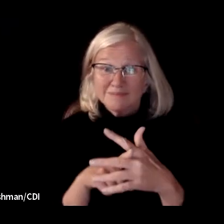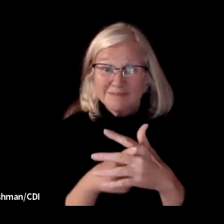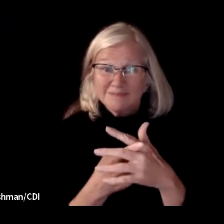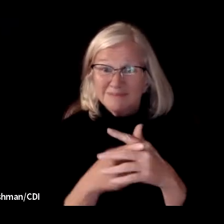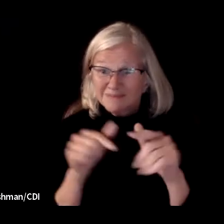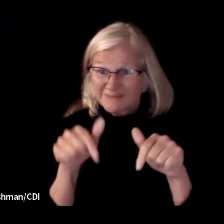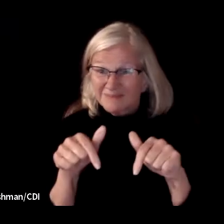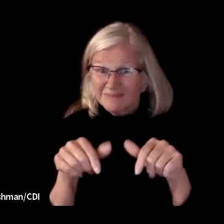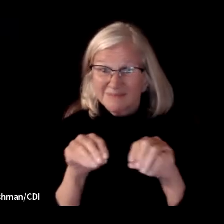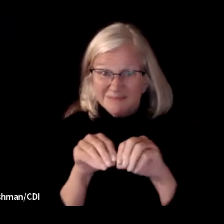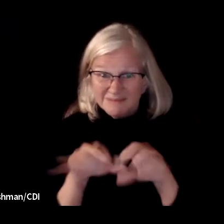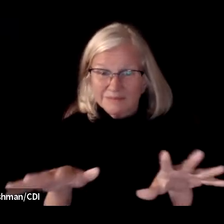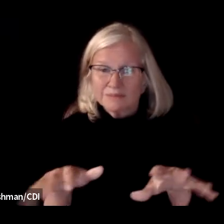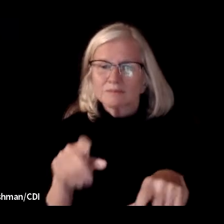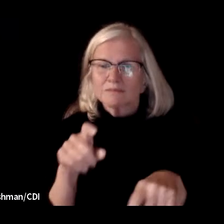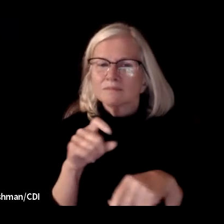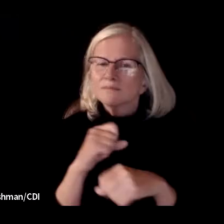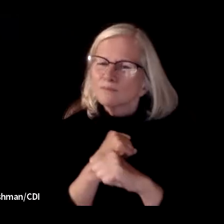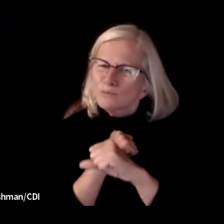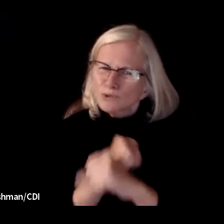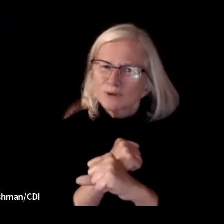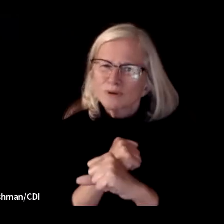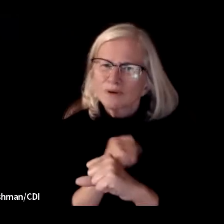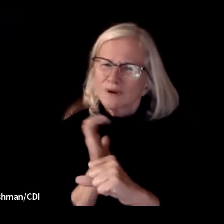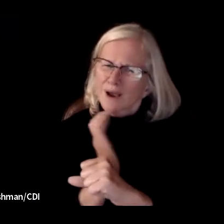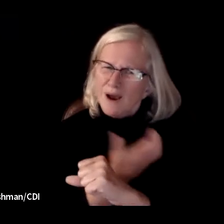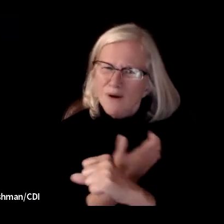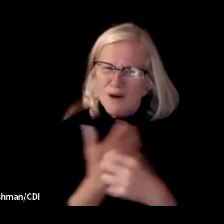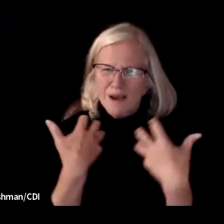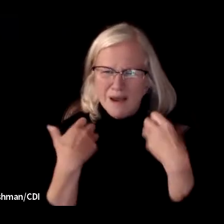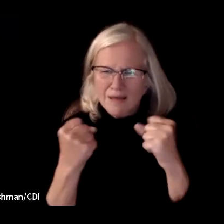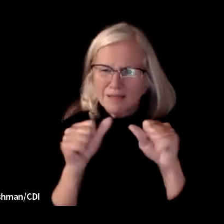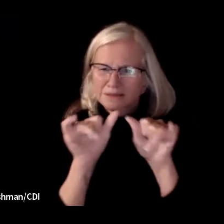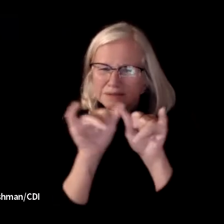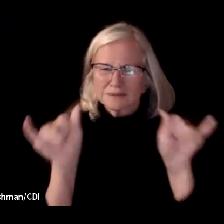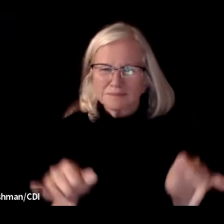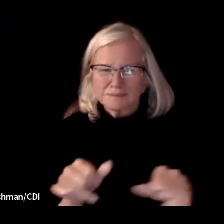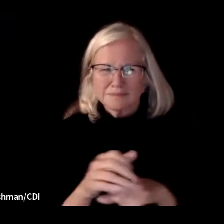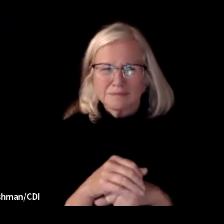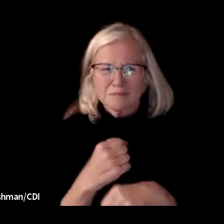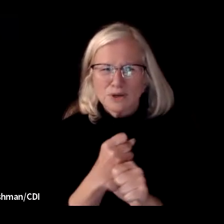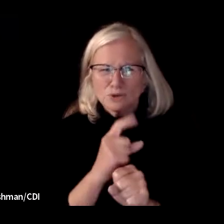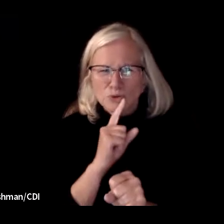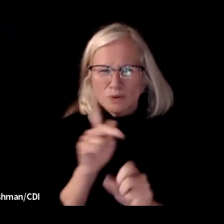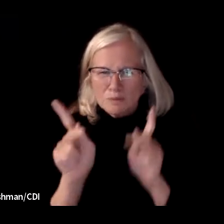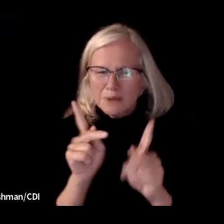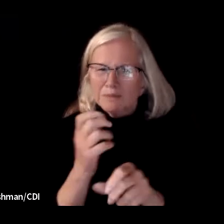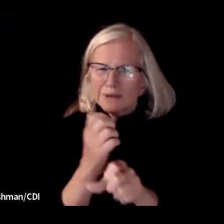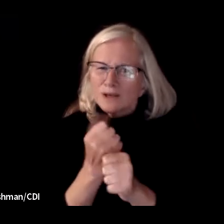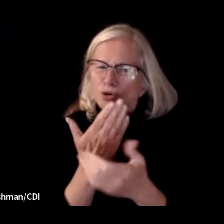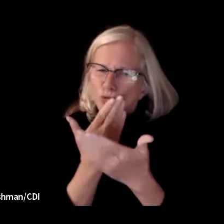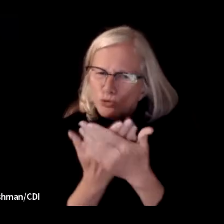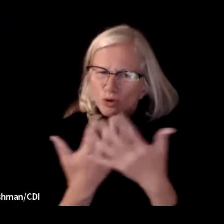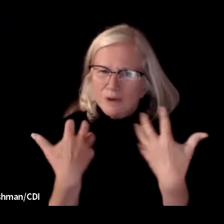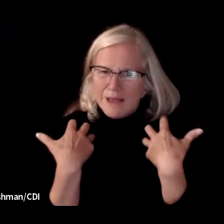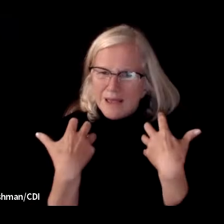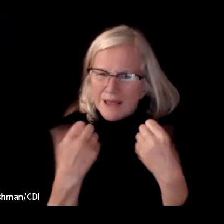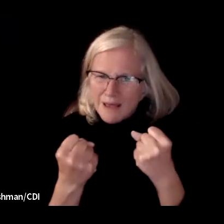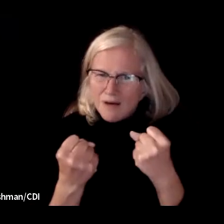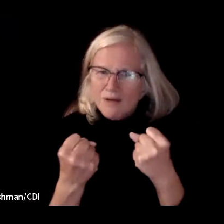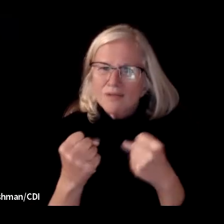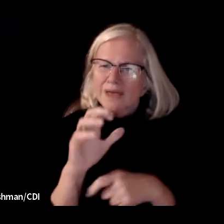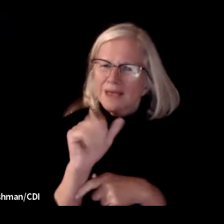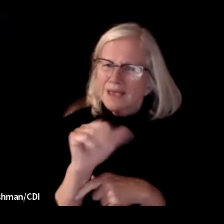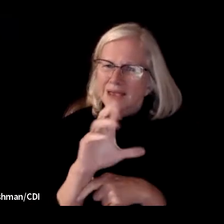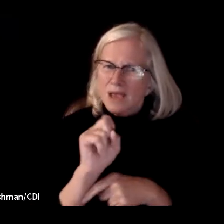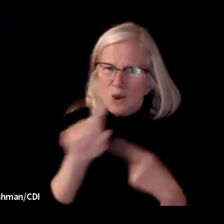the capacity of our healthcare systems to make sure that people are getting the care they need. And that means people with COVID and people with every